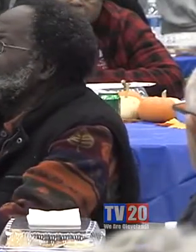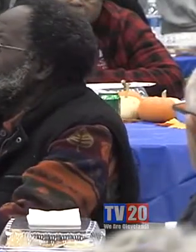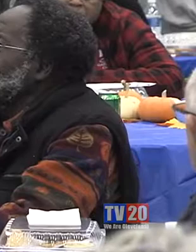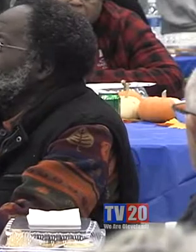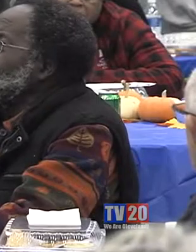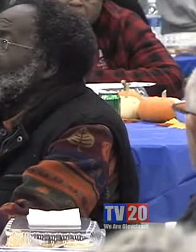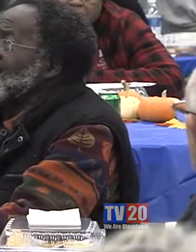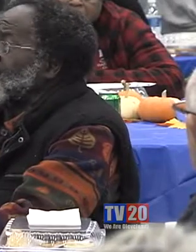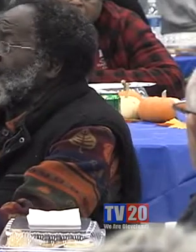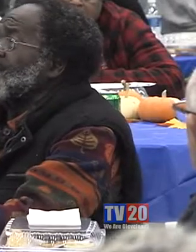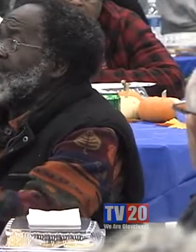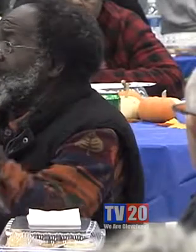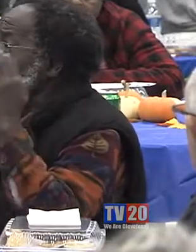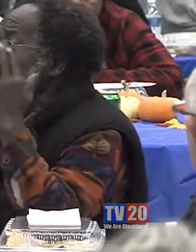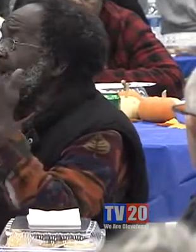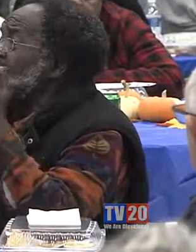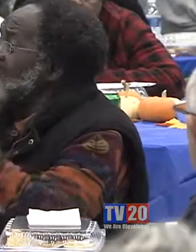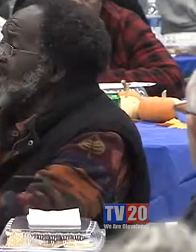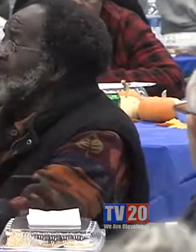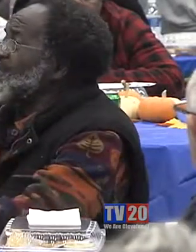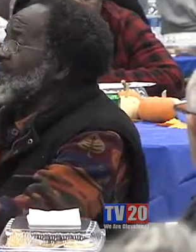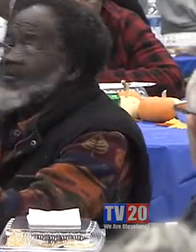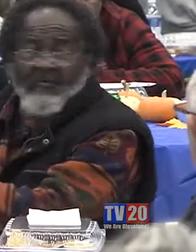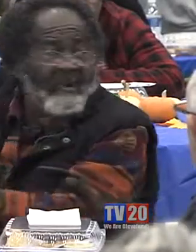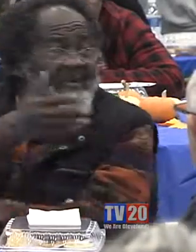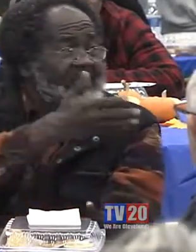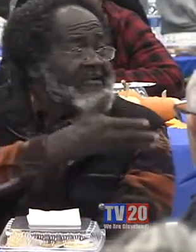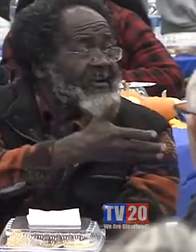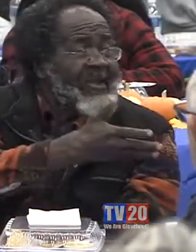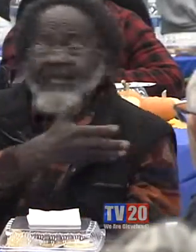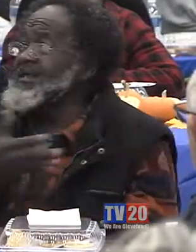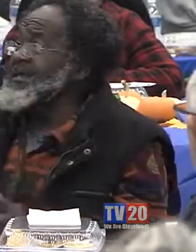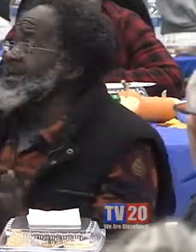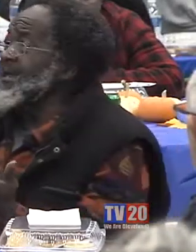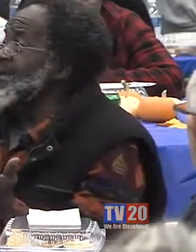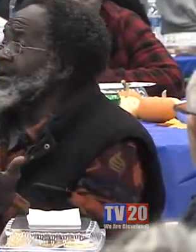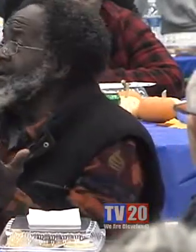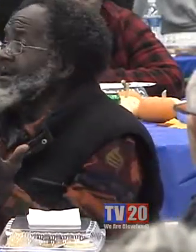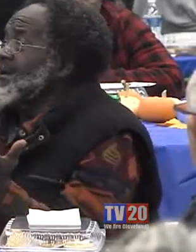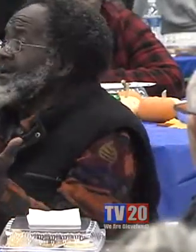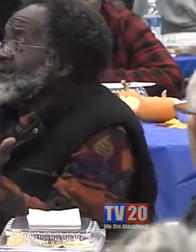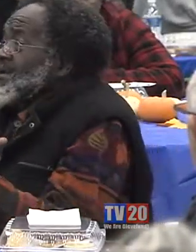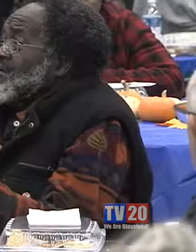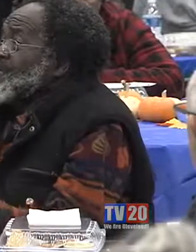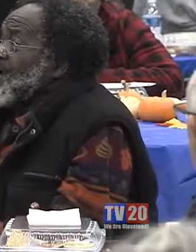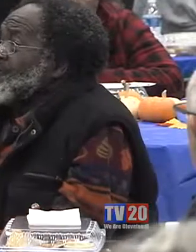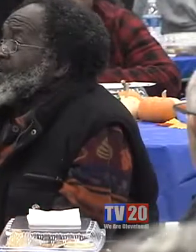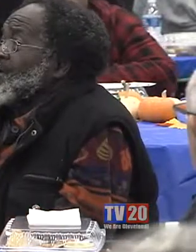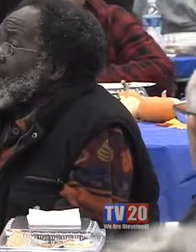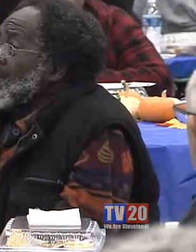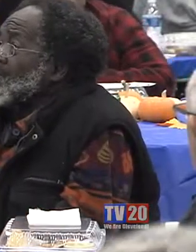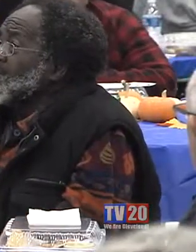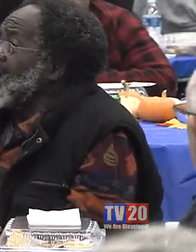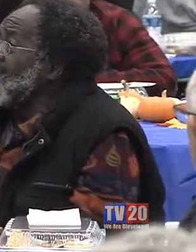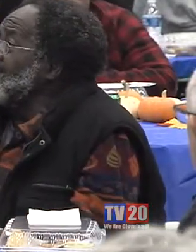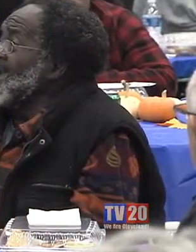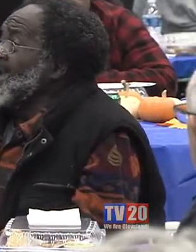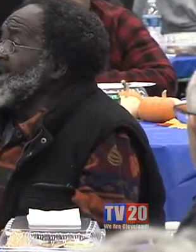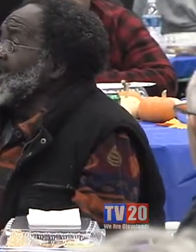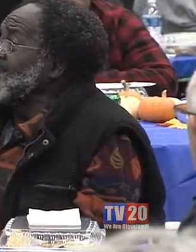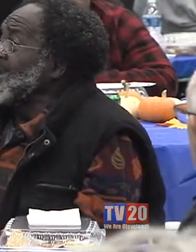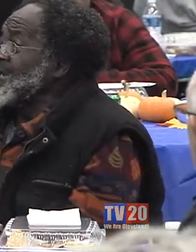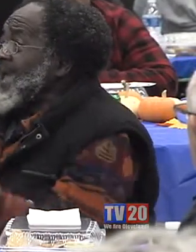used almost everywhere. And there are people who, like this lady here, have been around for a long